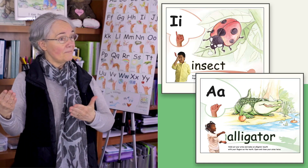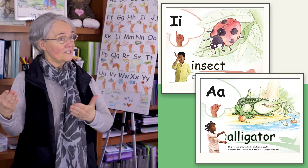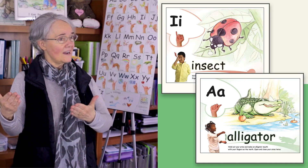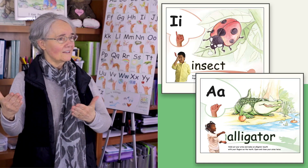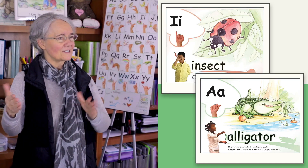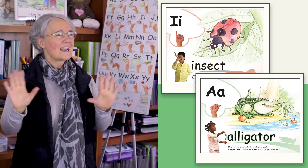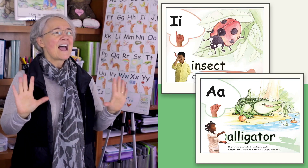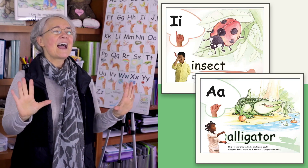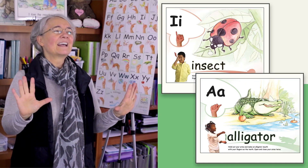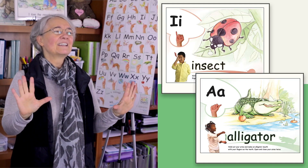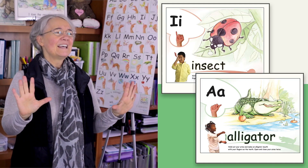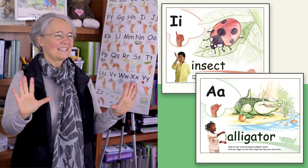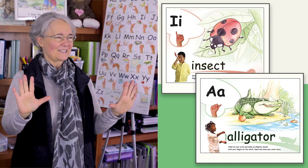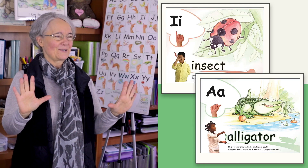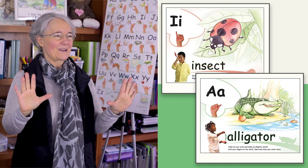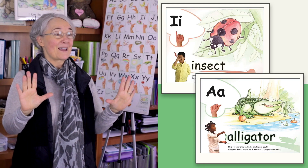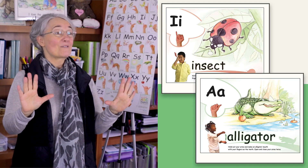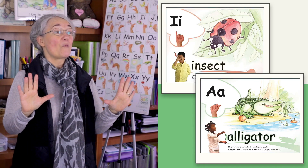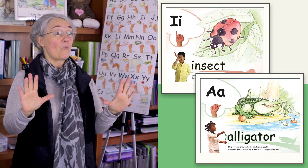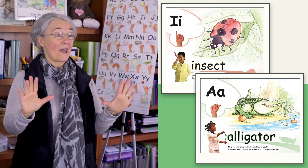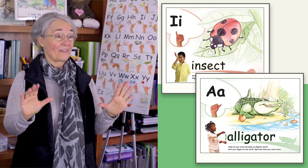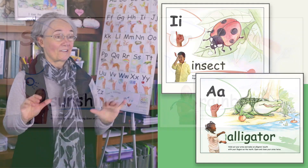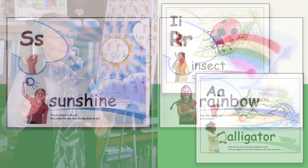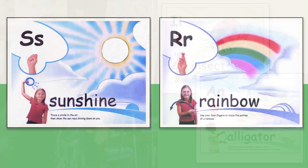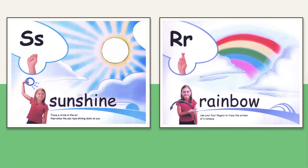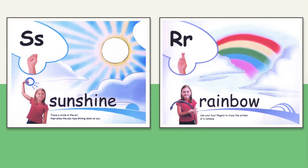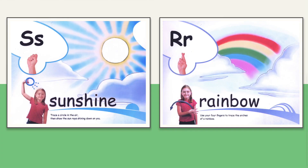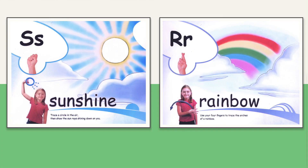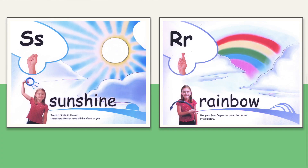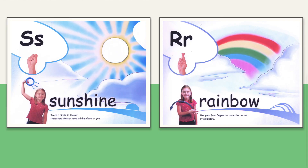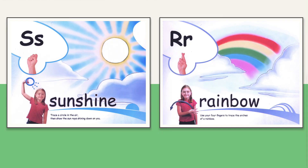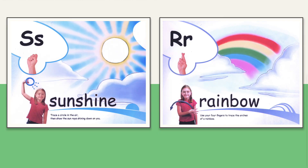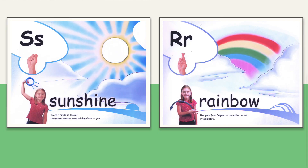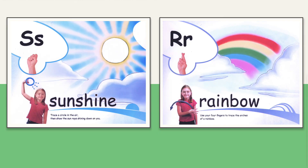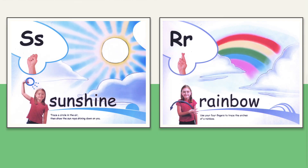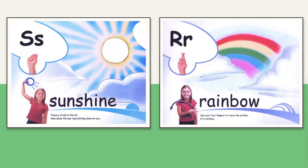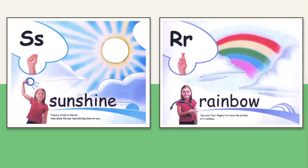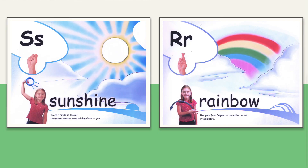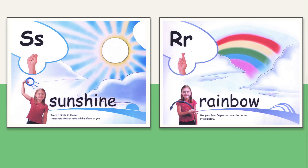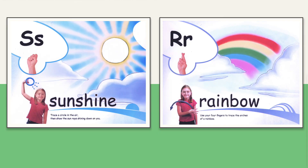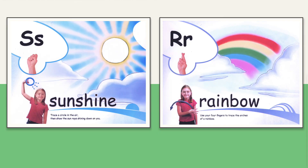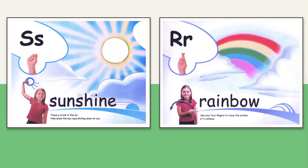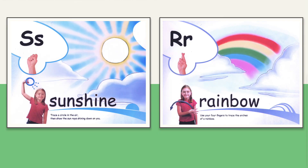are reptiles. And let's look at weather. S,